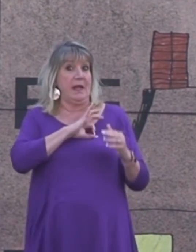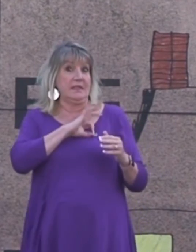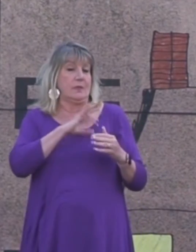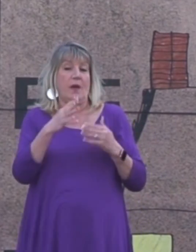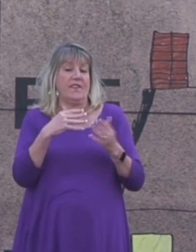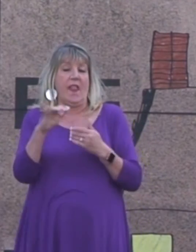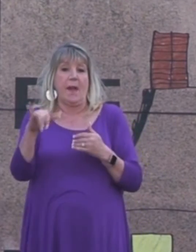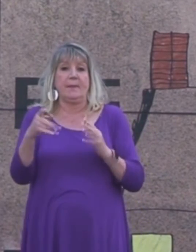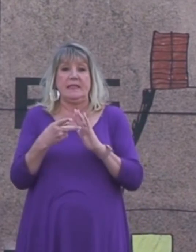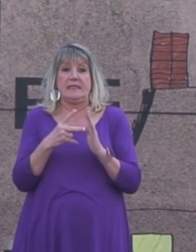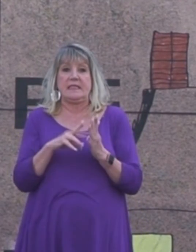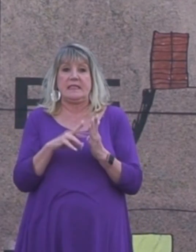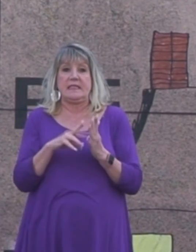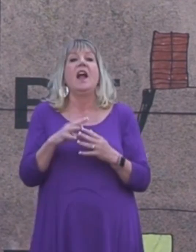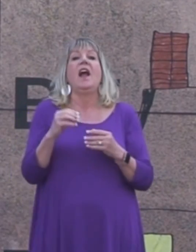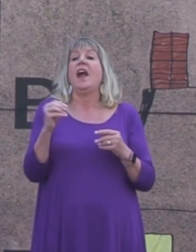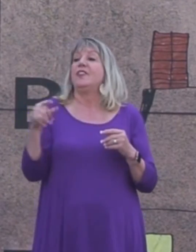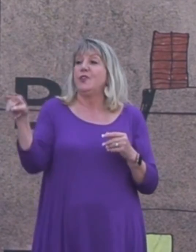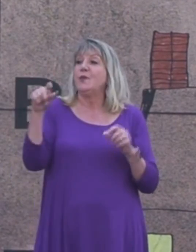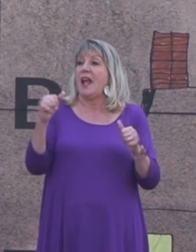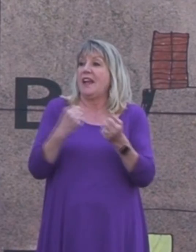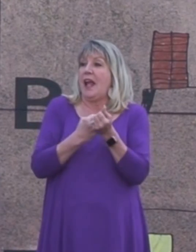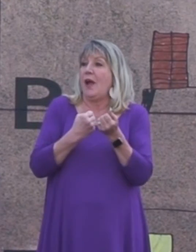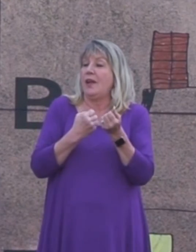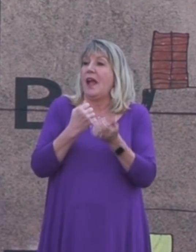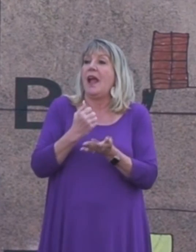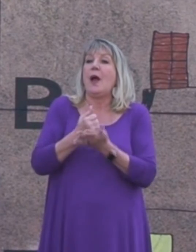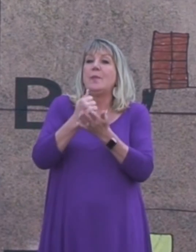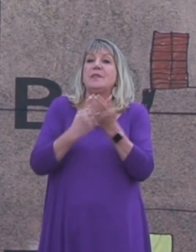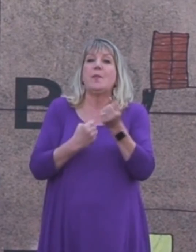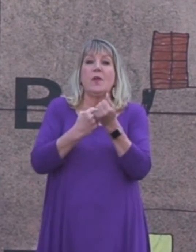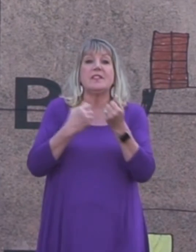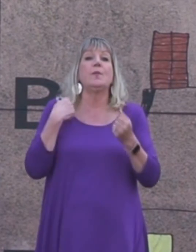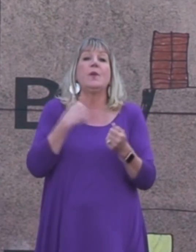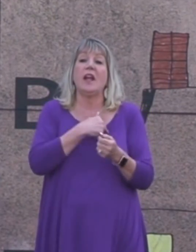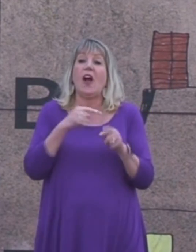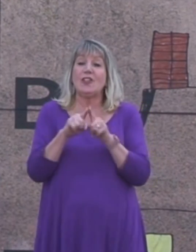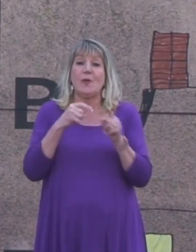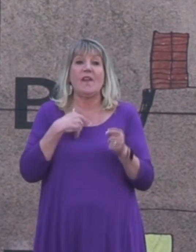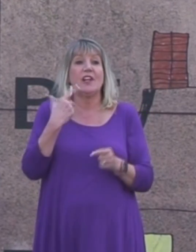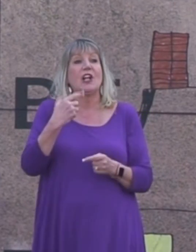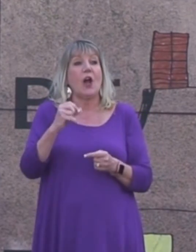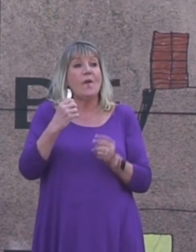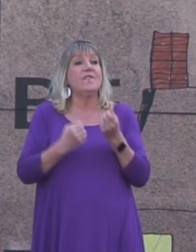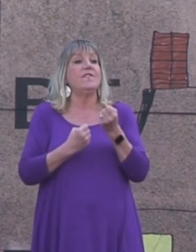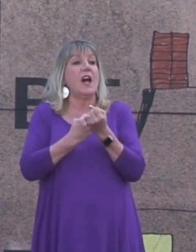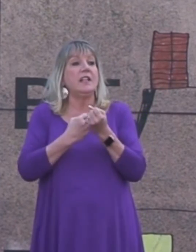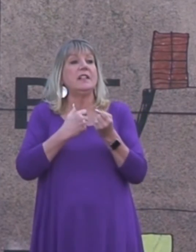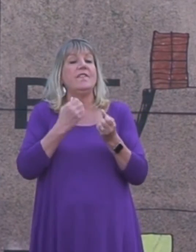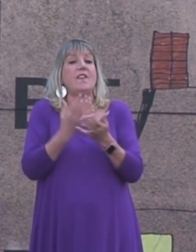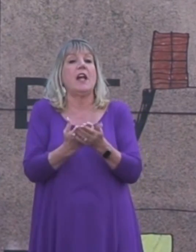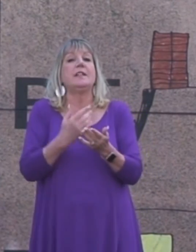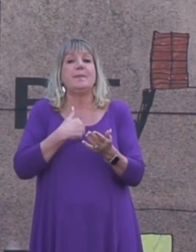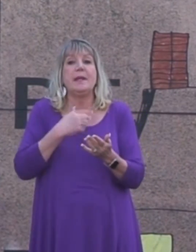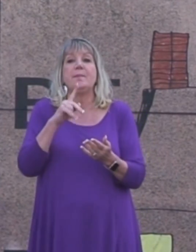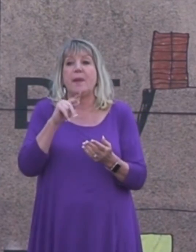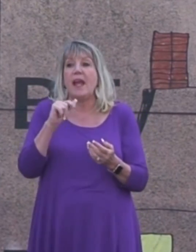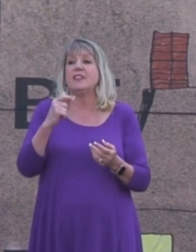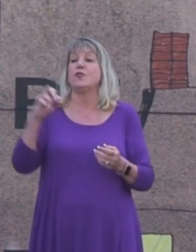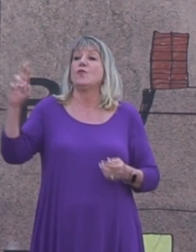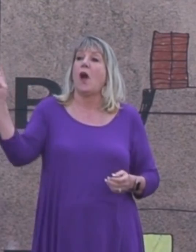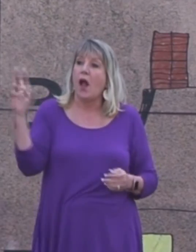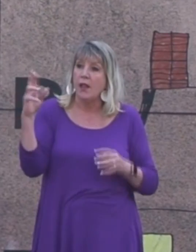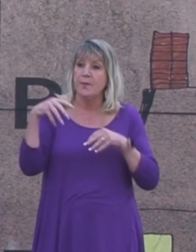whatever that means. But you can help support us. We also have a GoFundMe page. And if you look for Raleigh March for Science, easy to